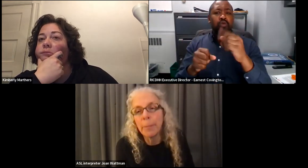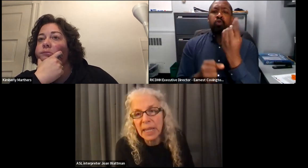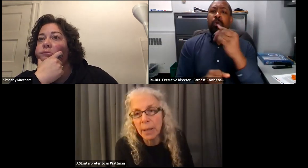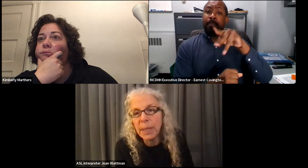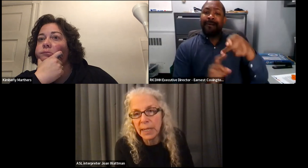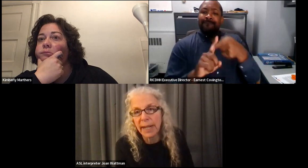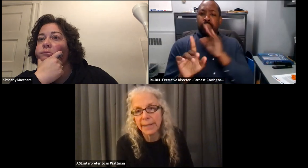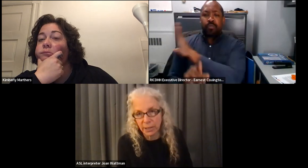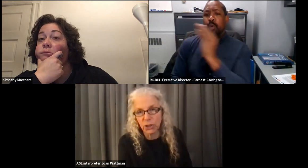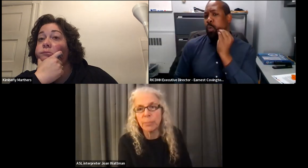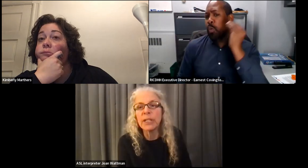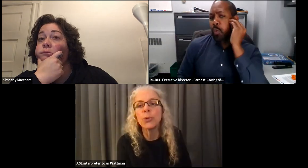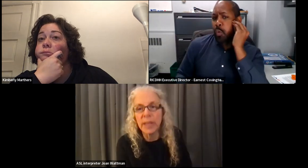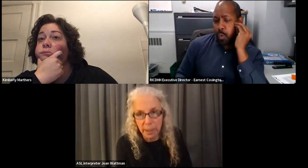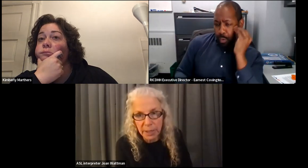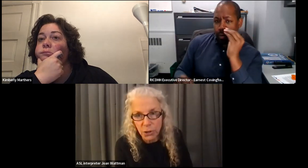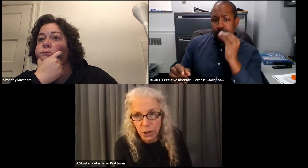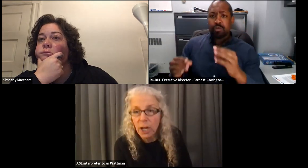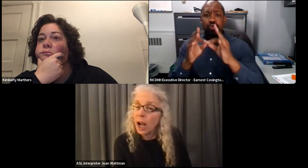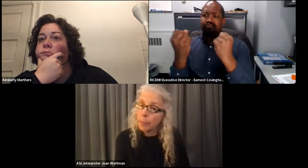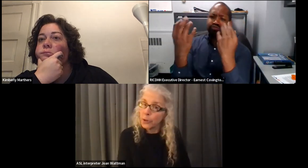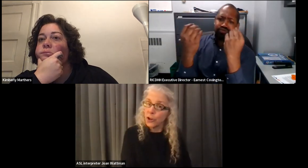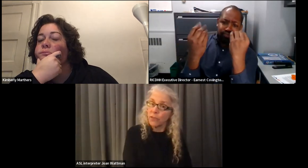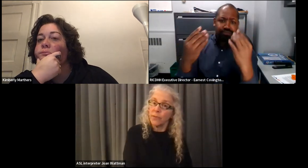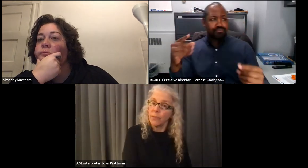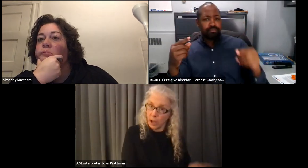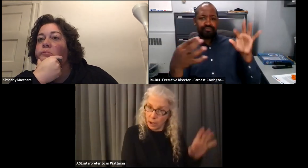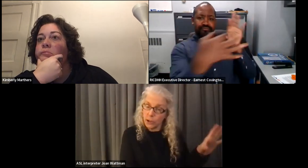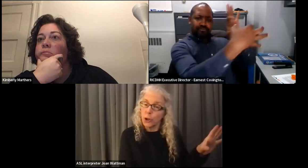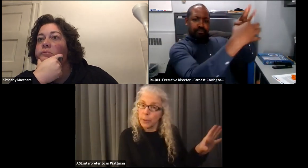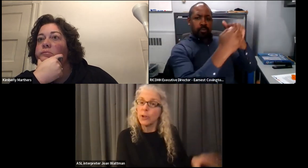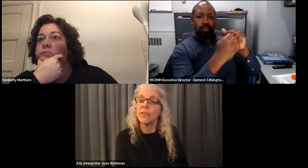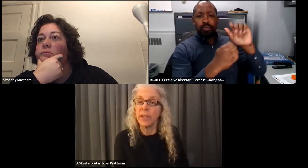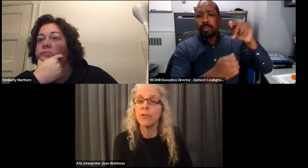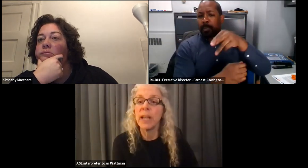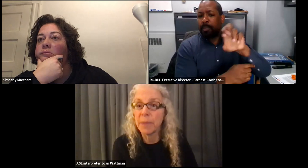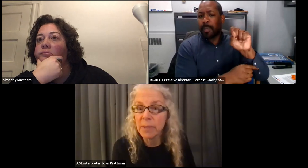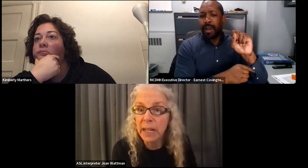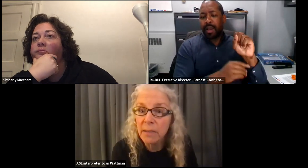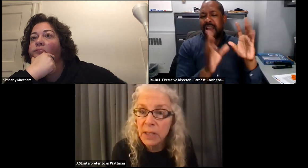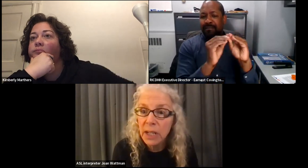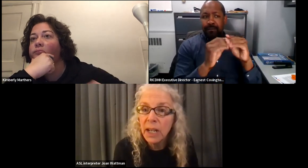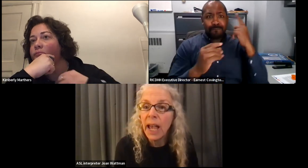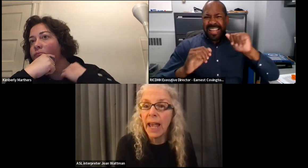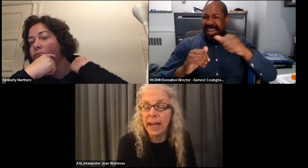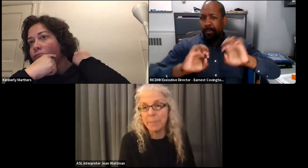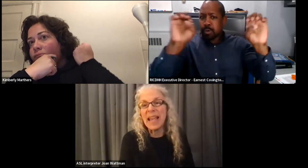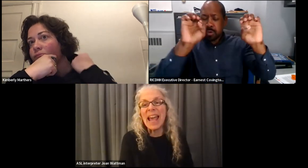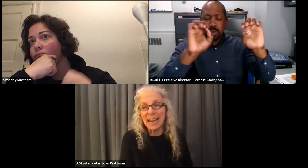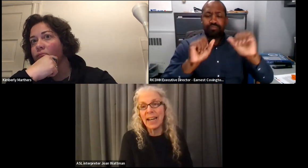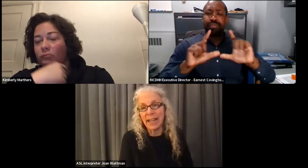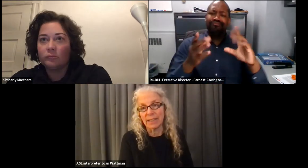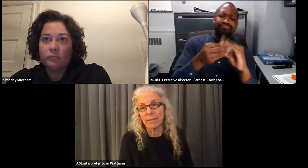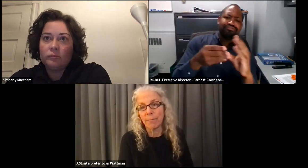use PIP technology, the picture within a picture. An interpreter could videotape themselves, and it can